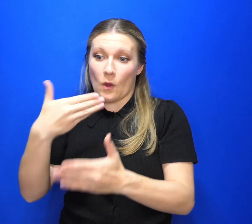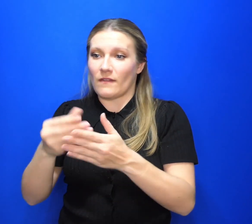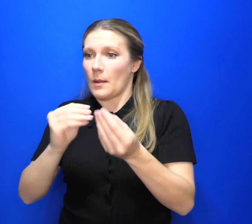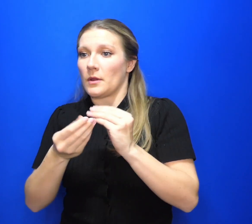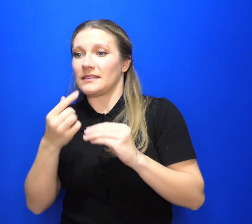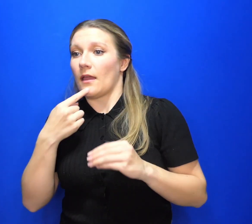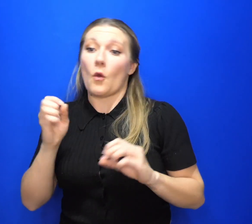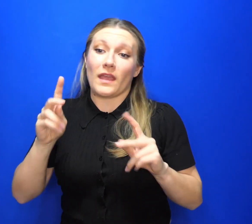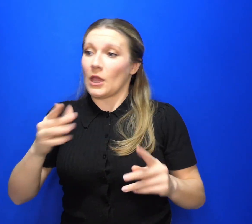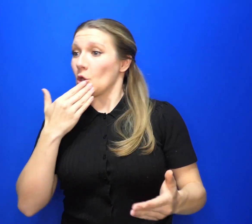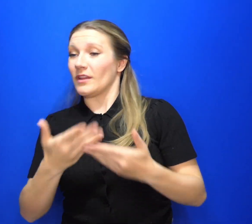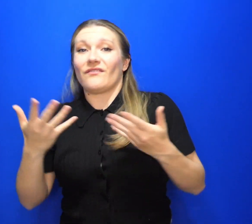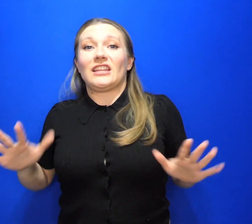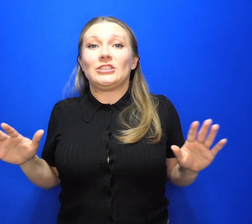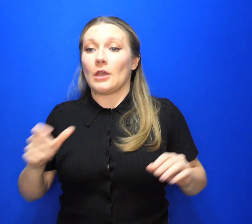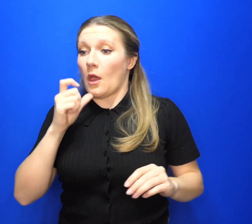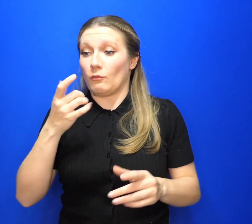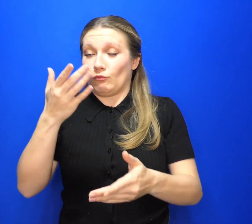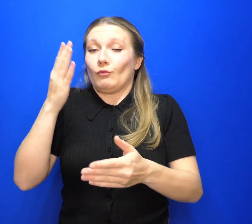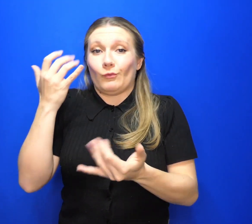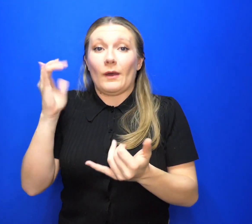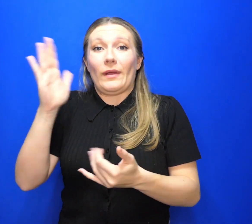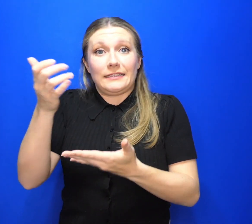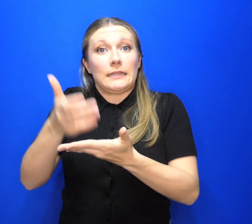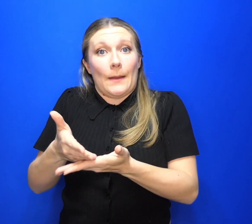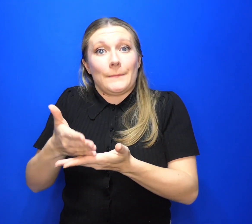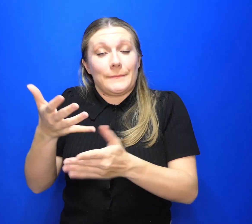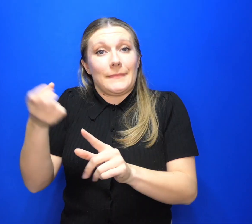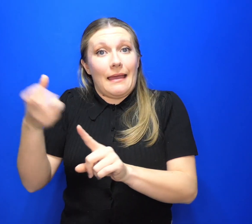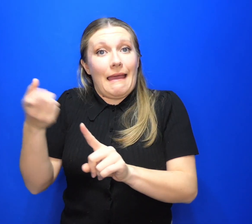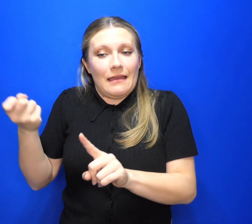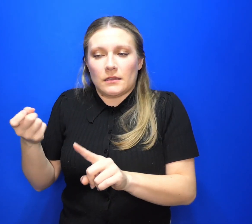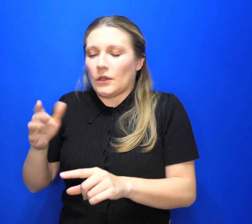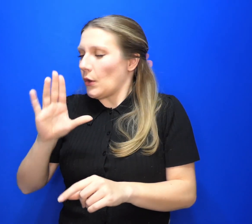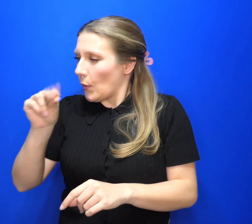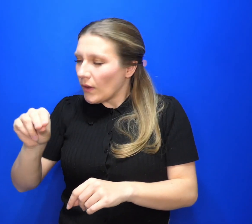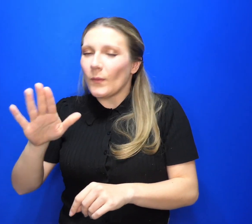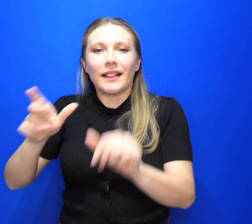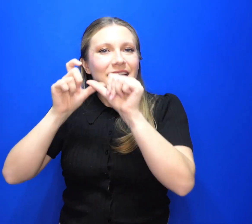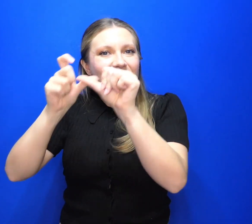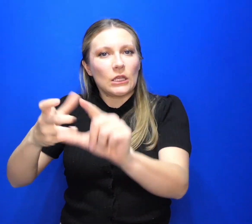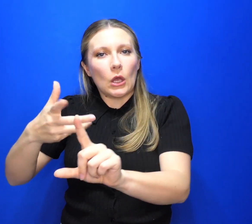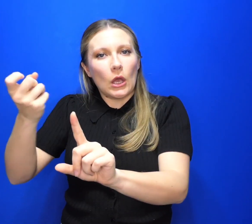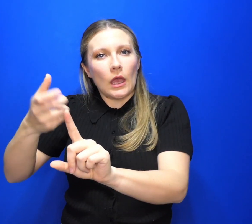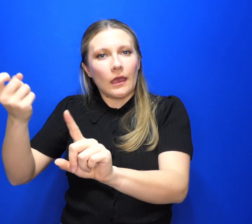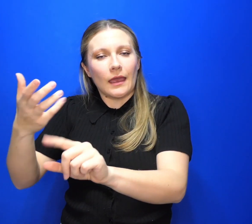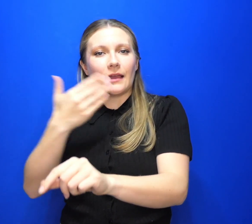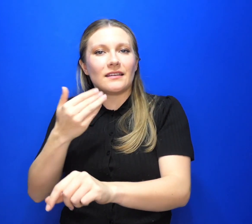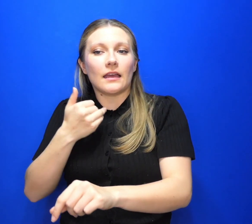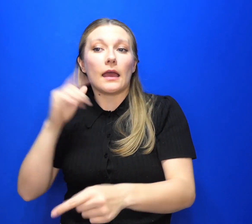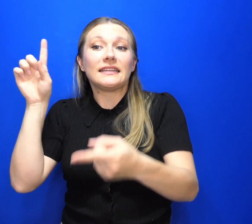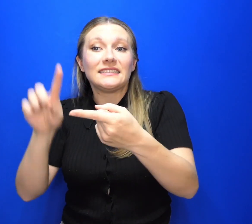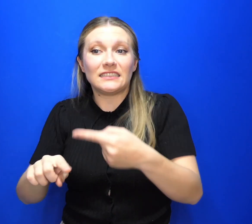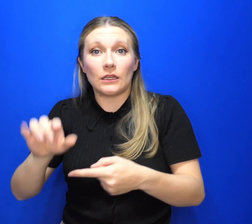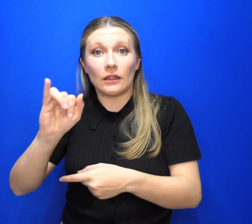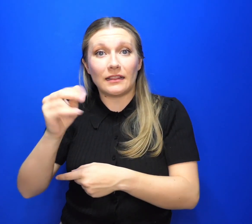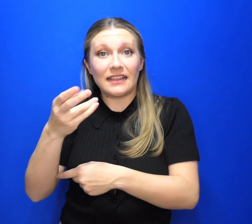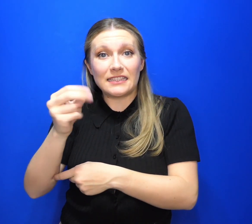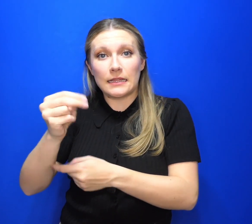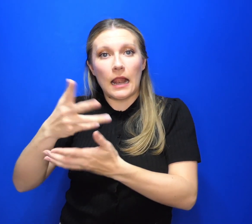It will continue to take glucose out of your blood until the power of the insulin is gone. And it doesn't care that you are where